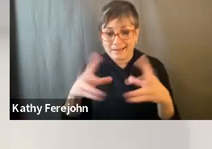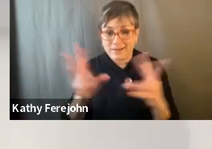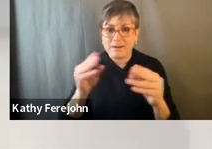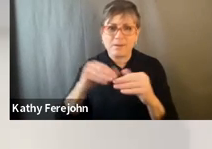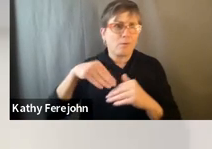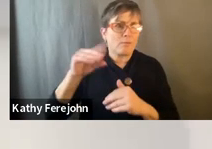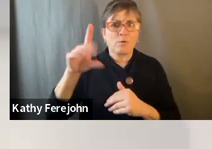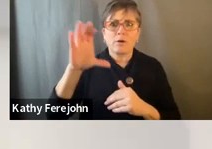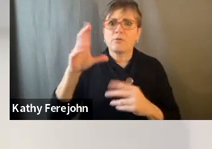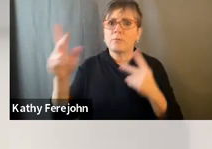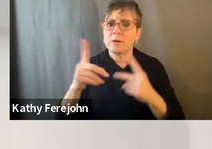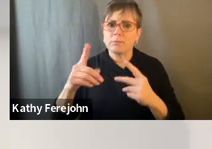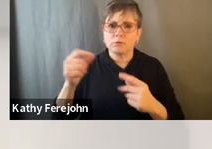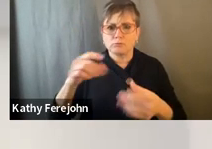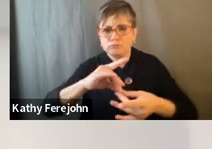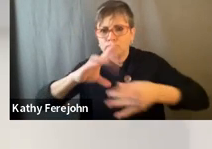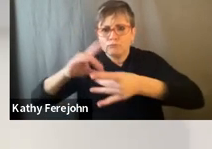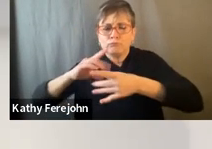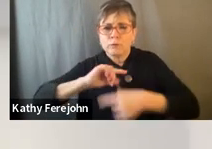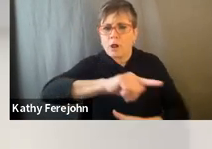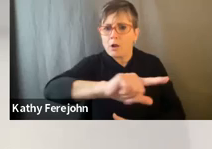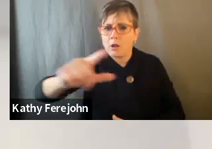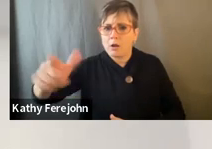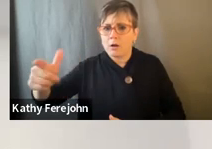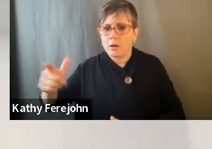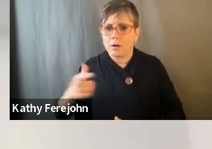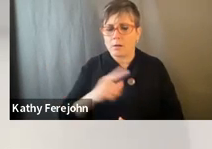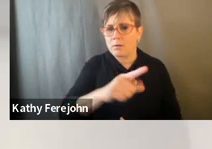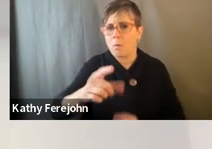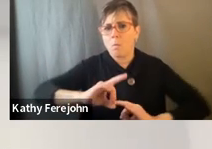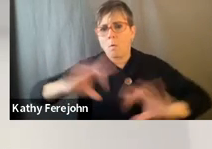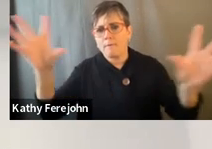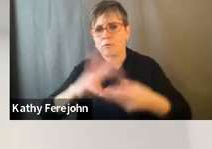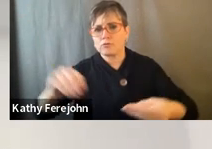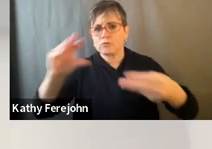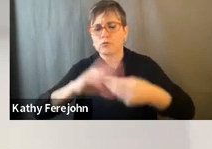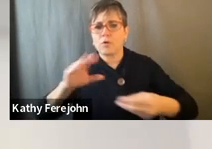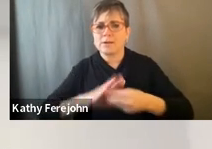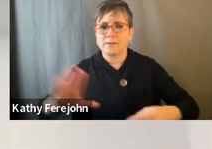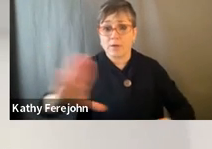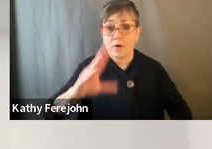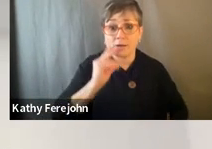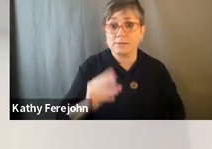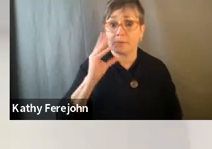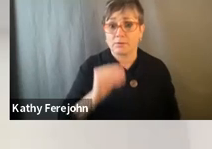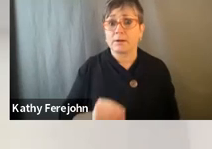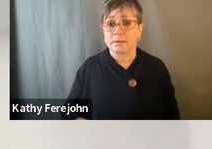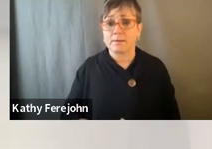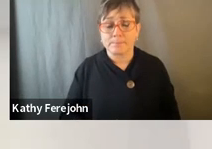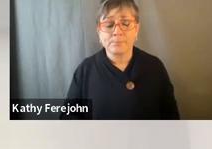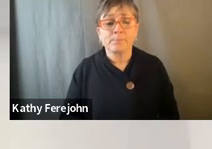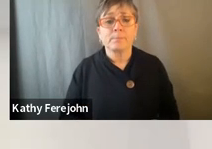sharing appalling stories of what they personally experienced. And really, what it comes down